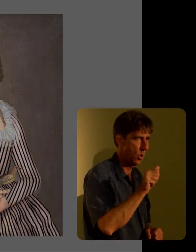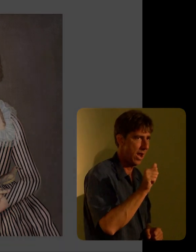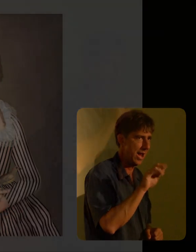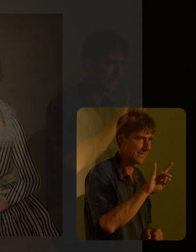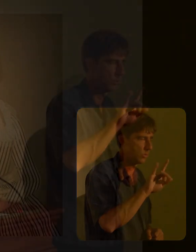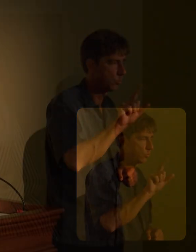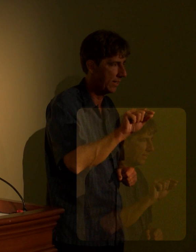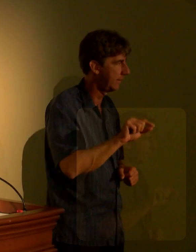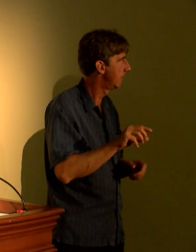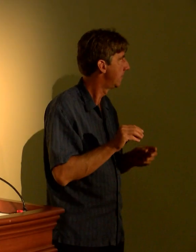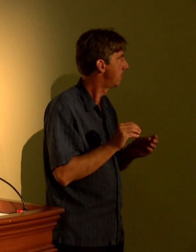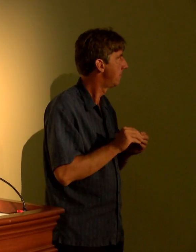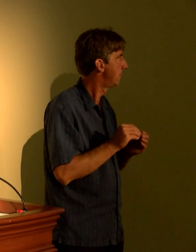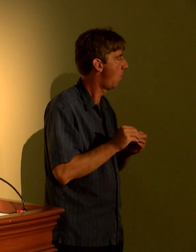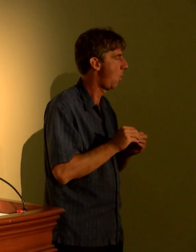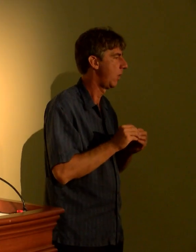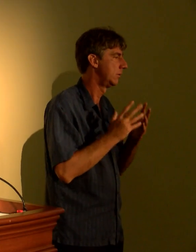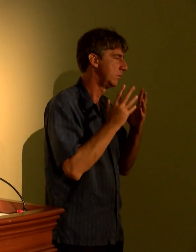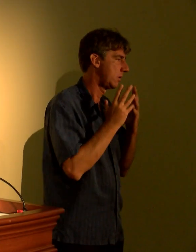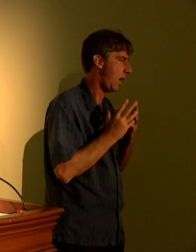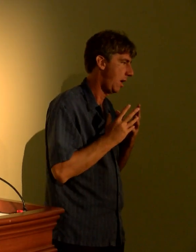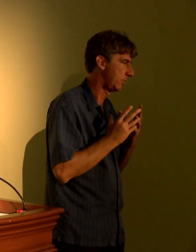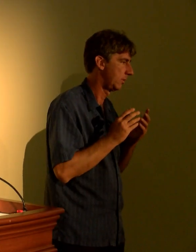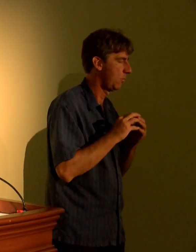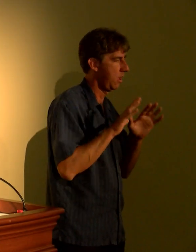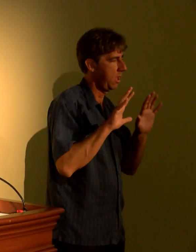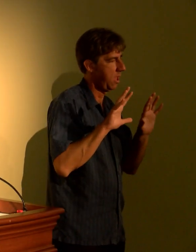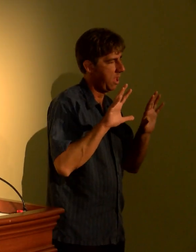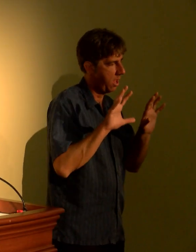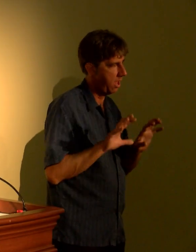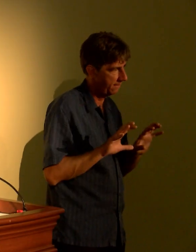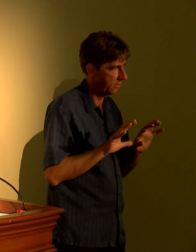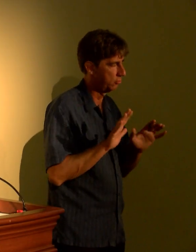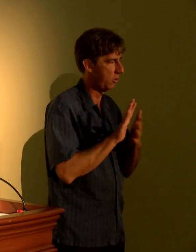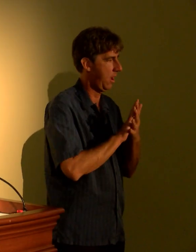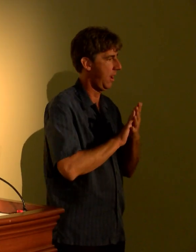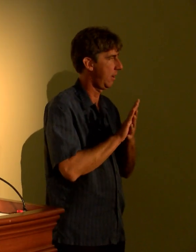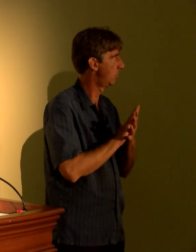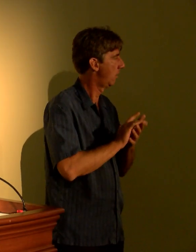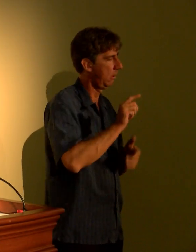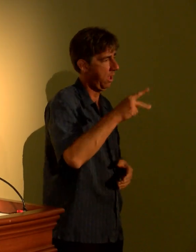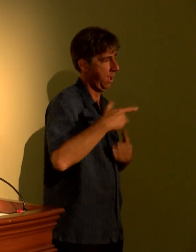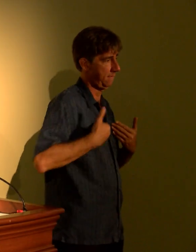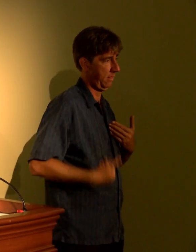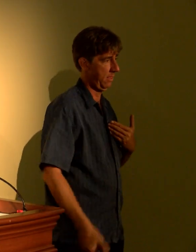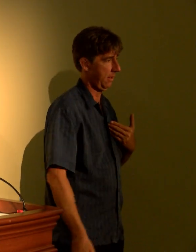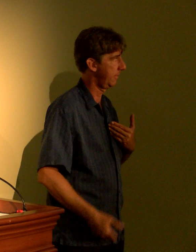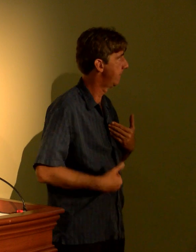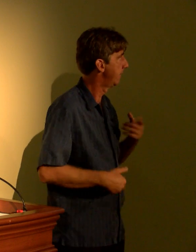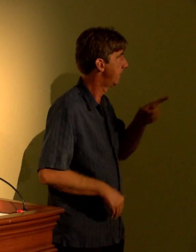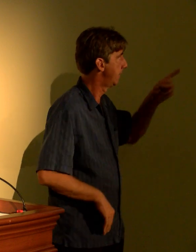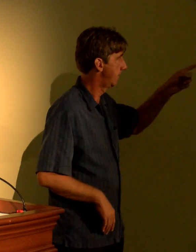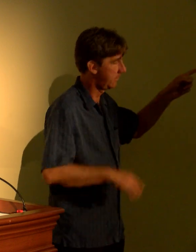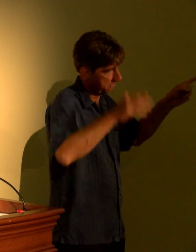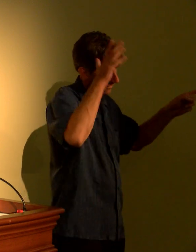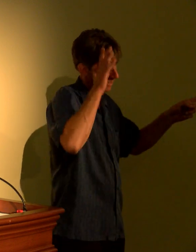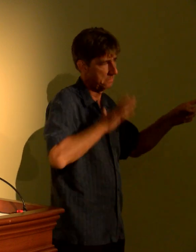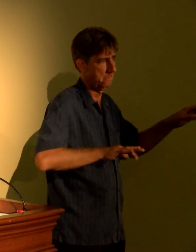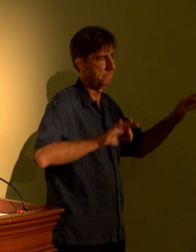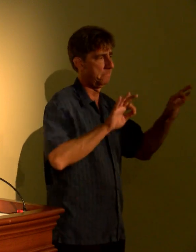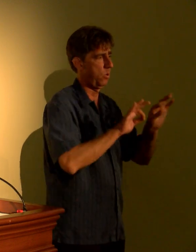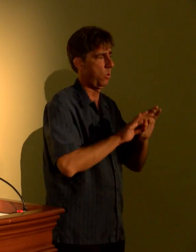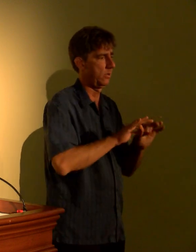heavy shadowing. Most of these portraits are half length in format. This man is very important in Brewster's career. His name